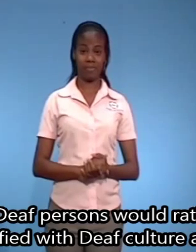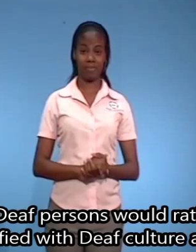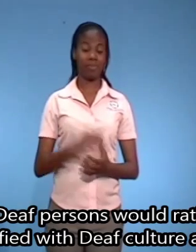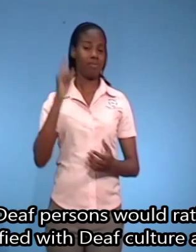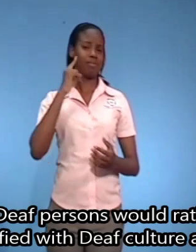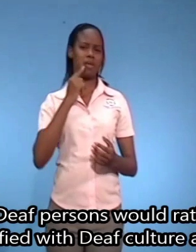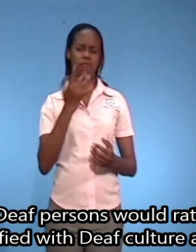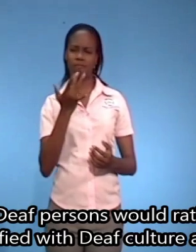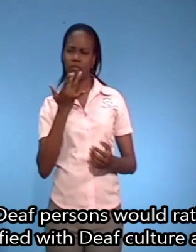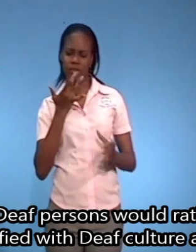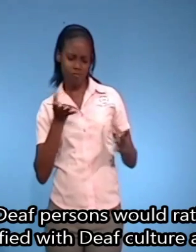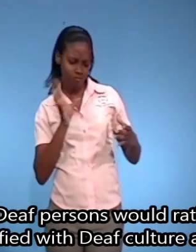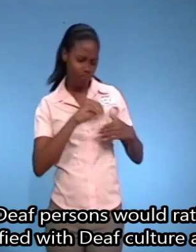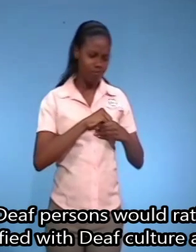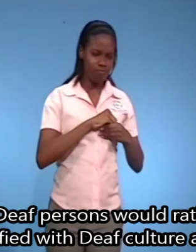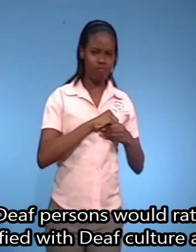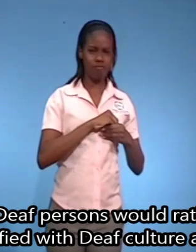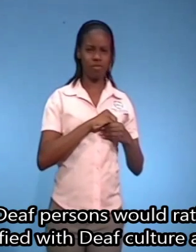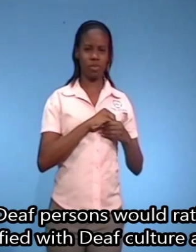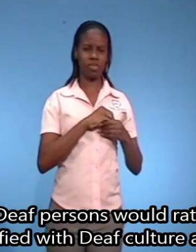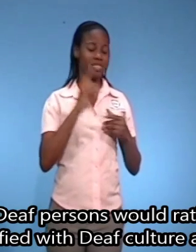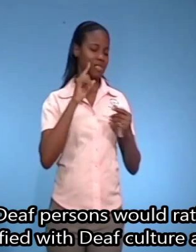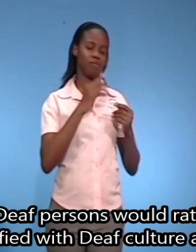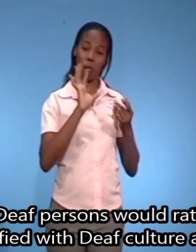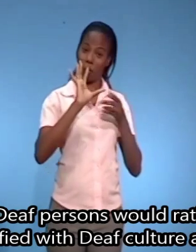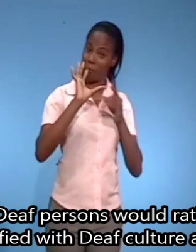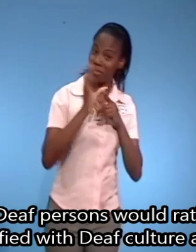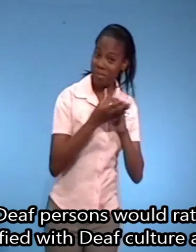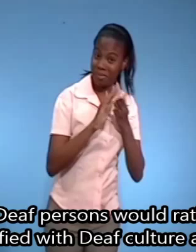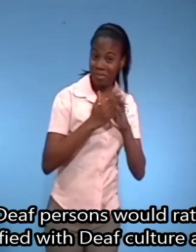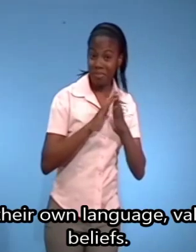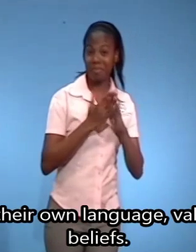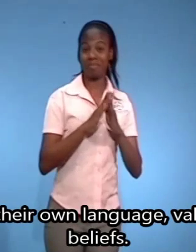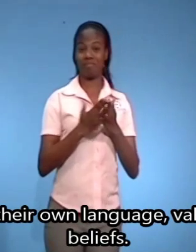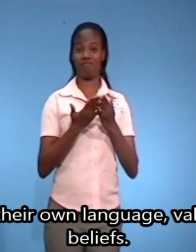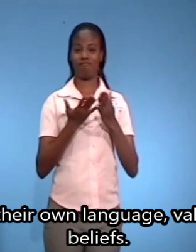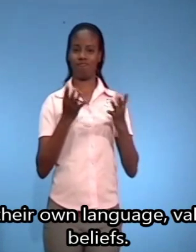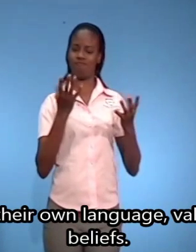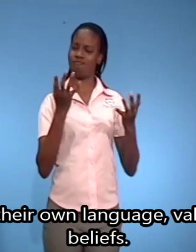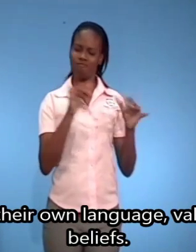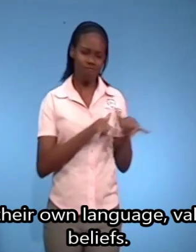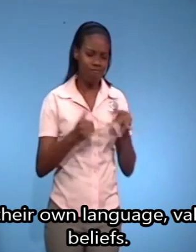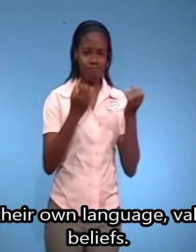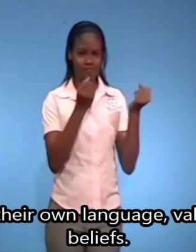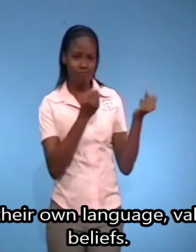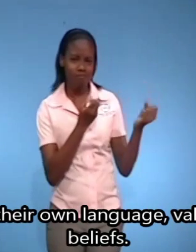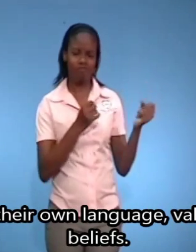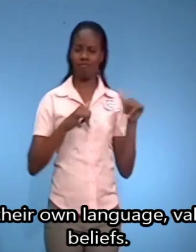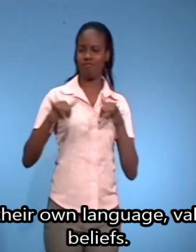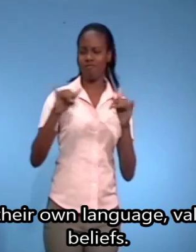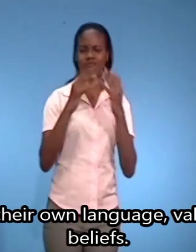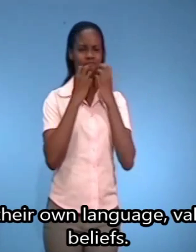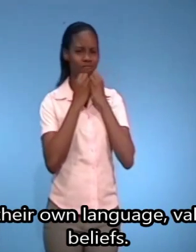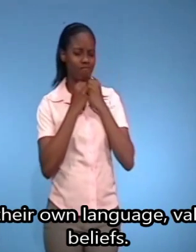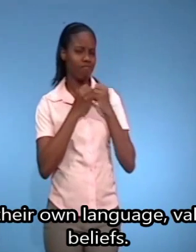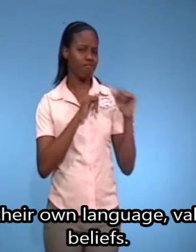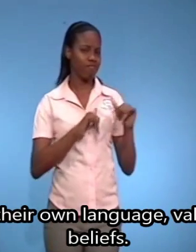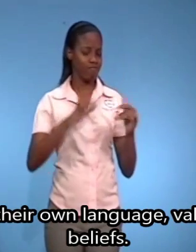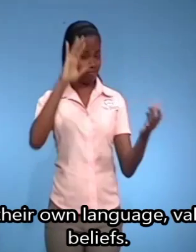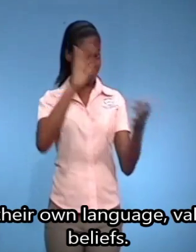Most deaf persons would rather be identified with deaf culture and as having their own language, values, and beliefs.